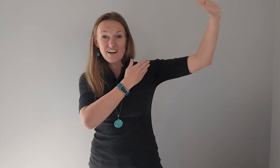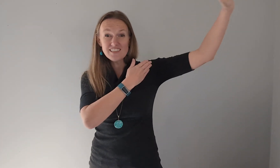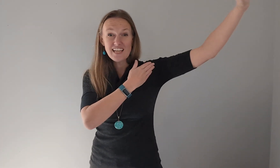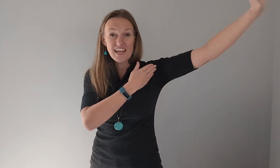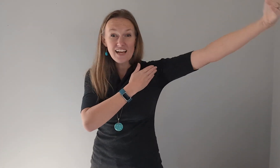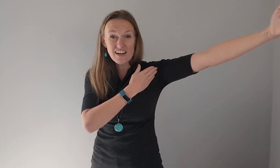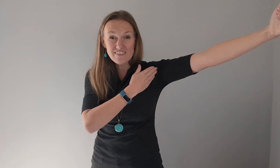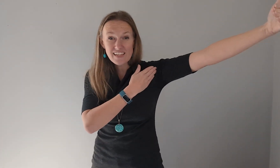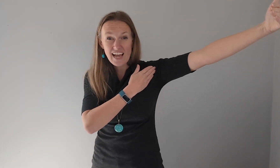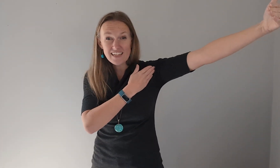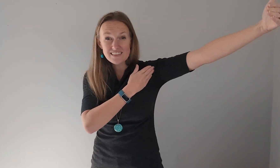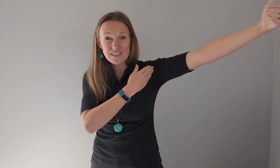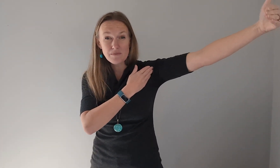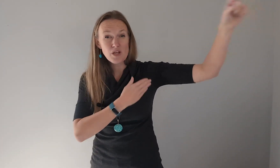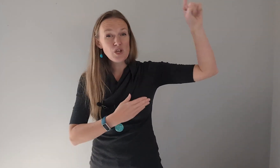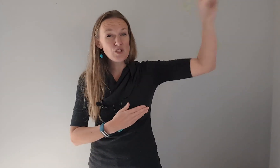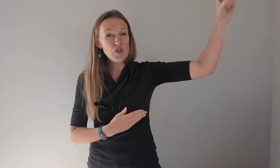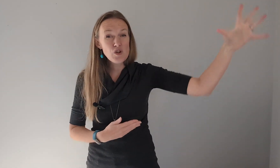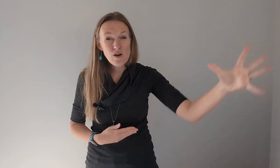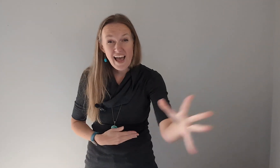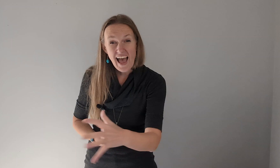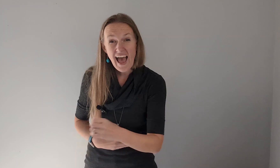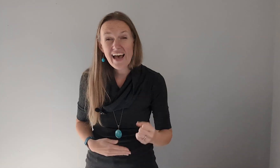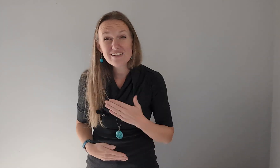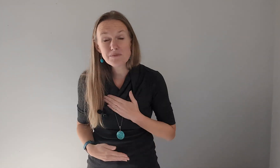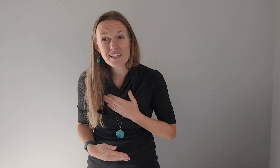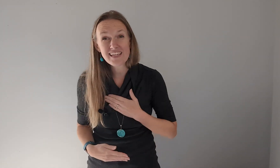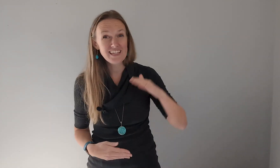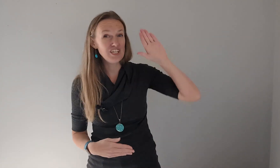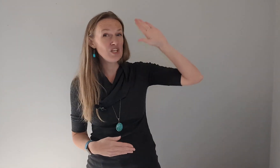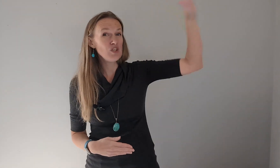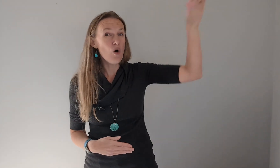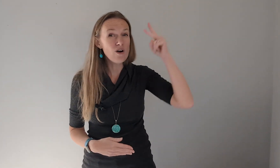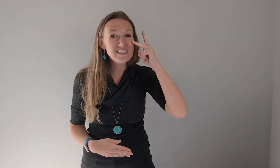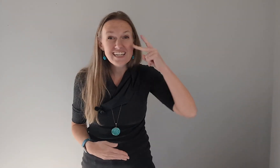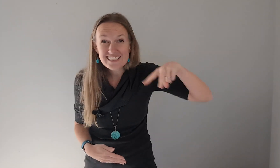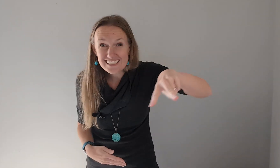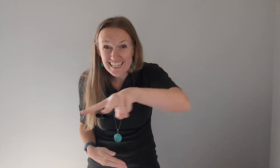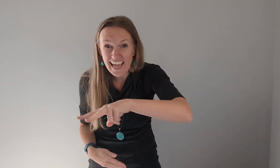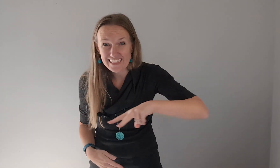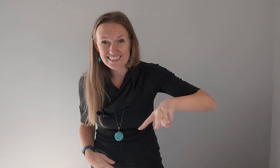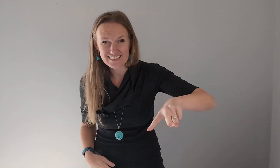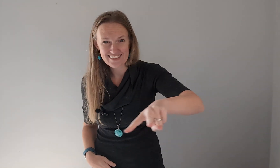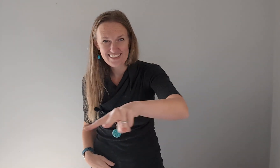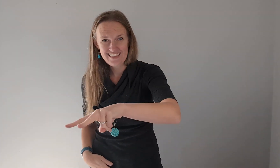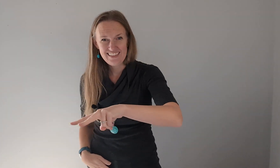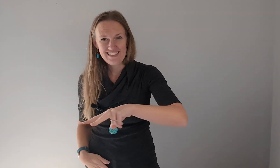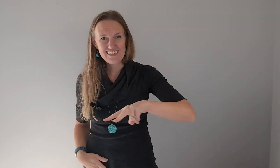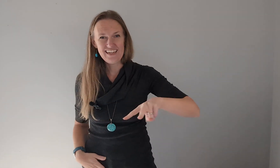far side of the chasm, you held me in your sight.